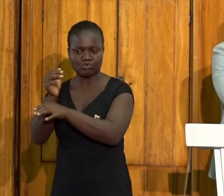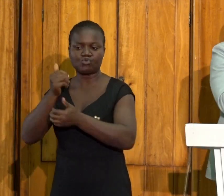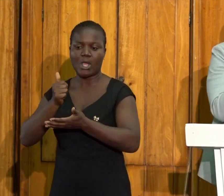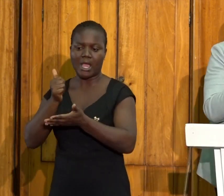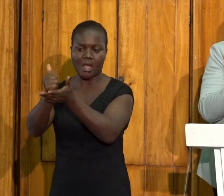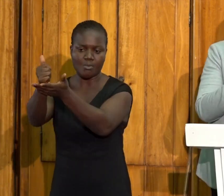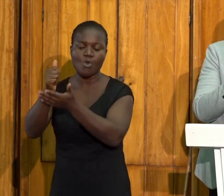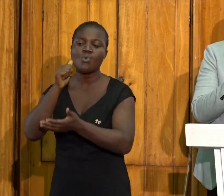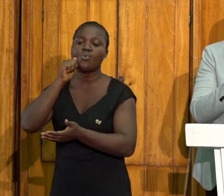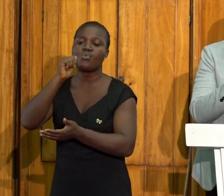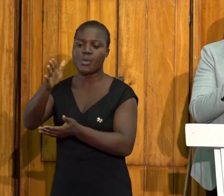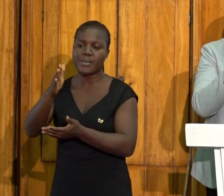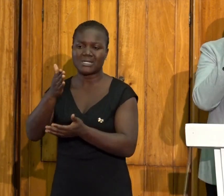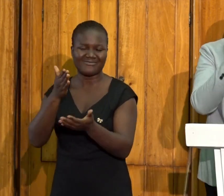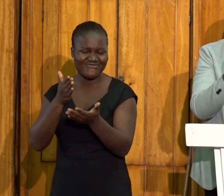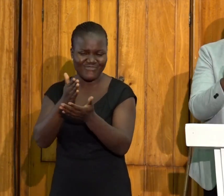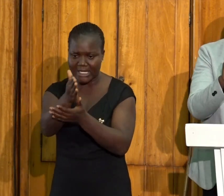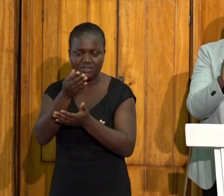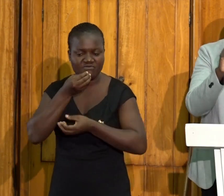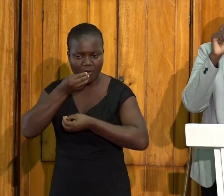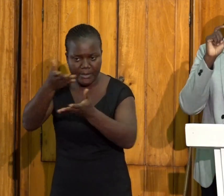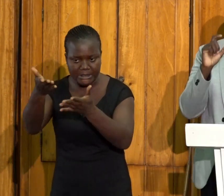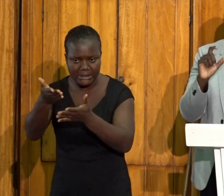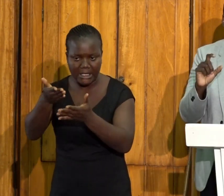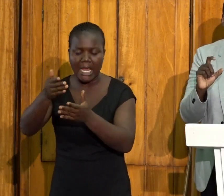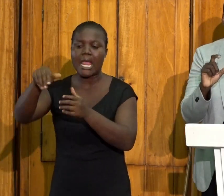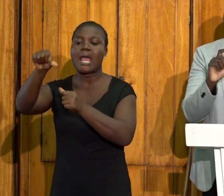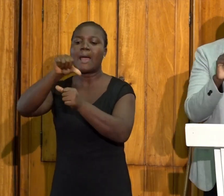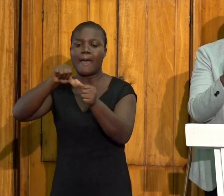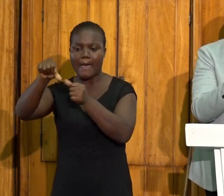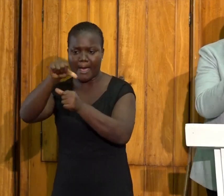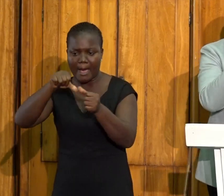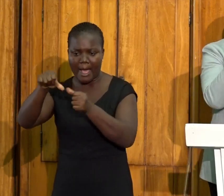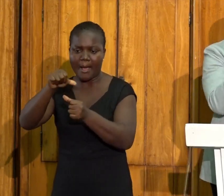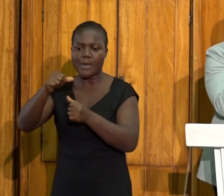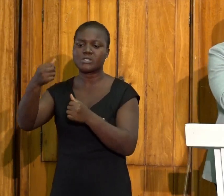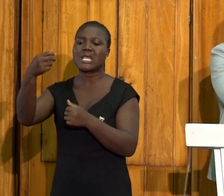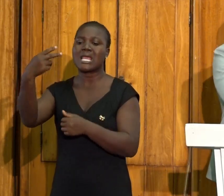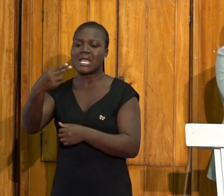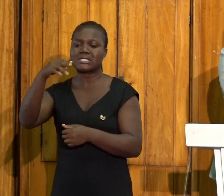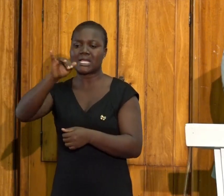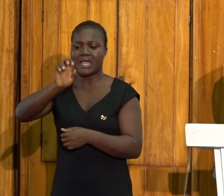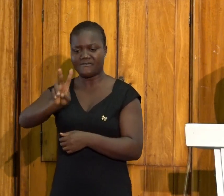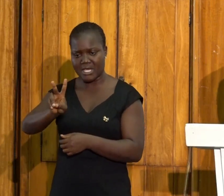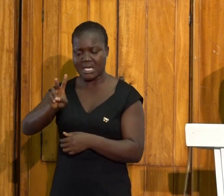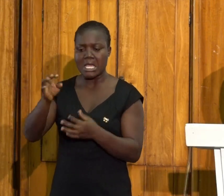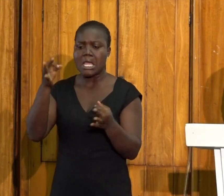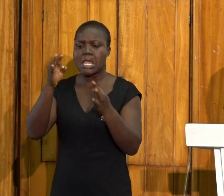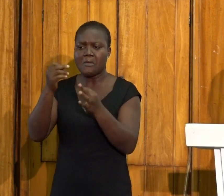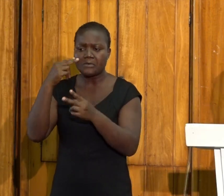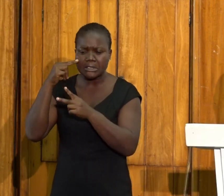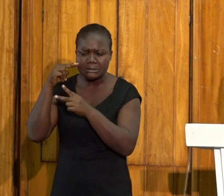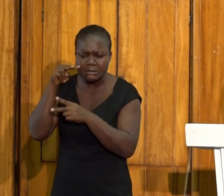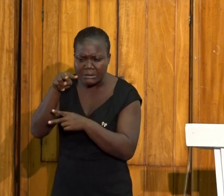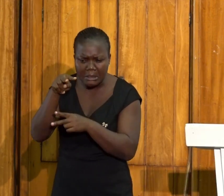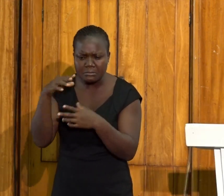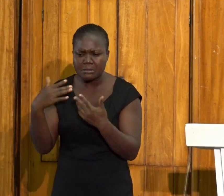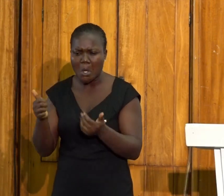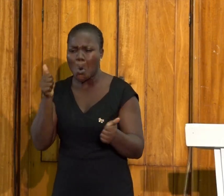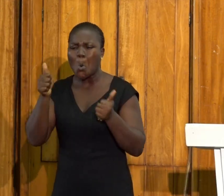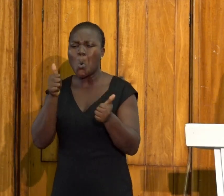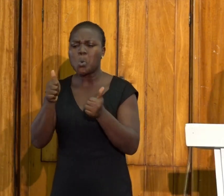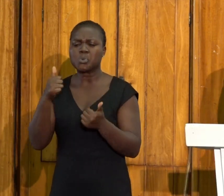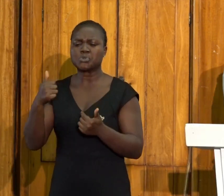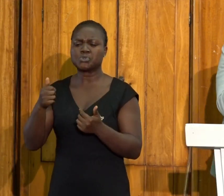women with correct information about PrEP, about HIV prevention, so that when they are actually looking at which choice I want to